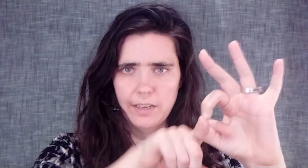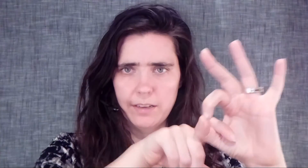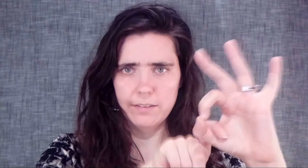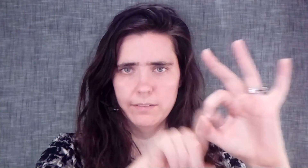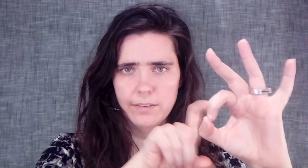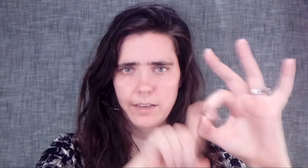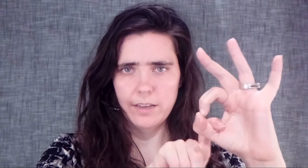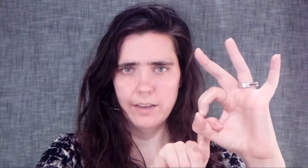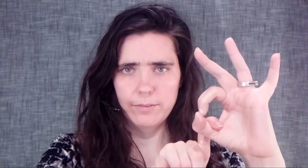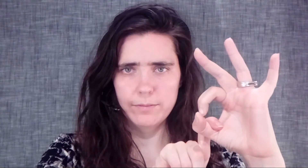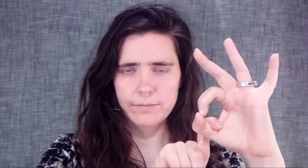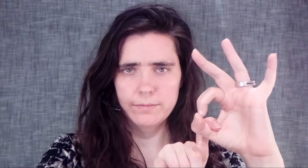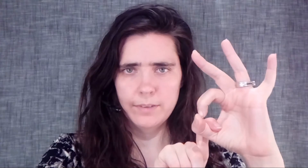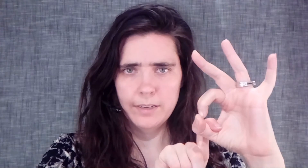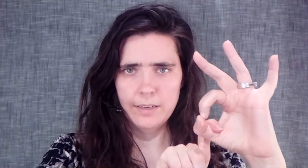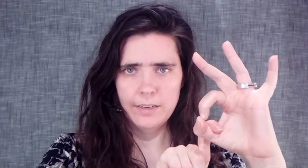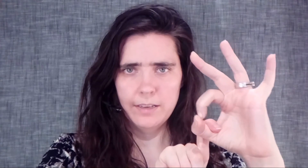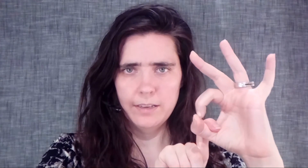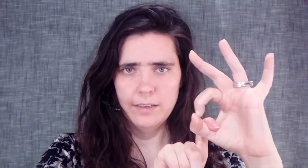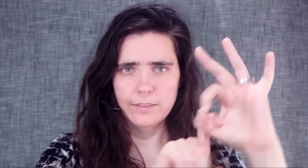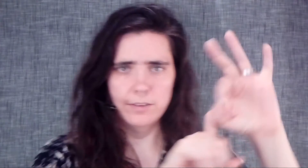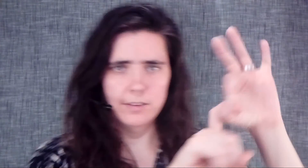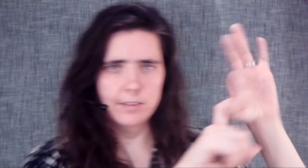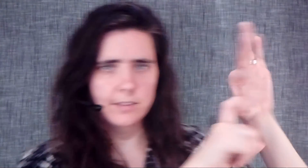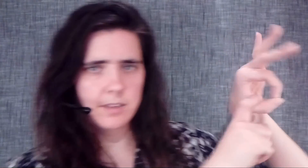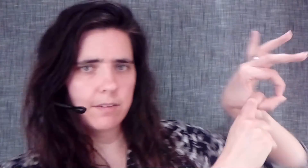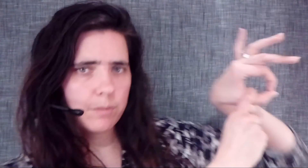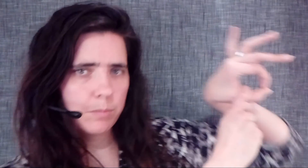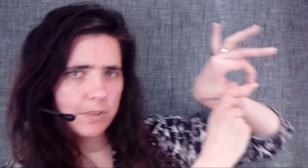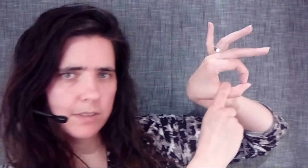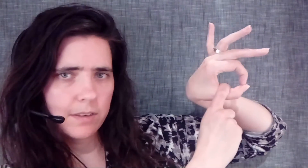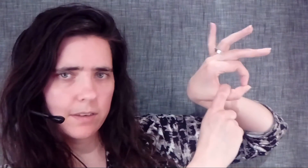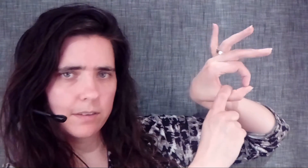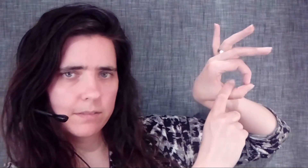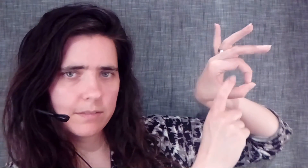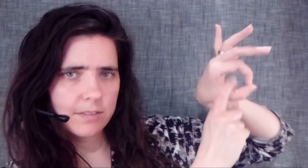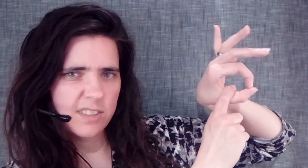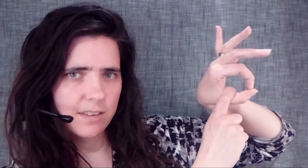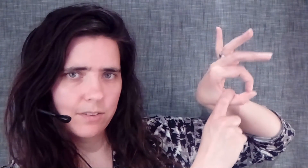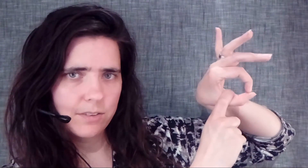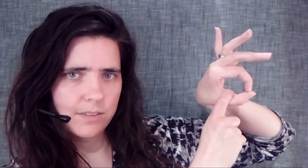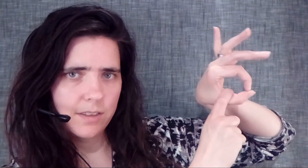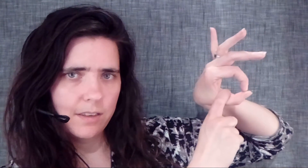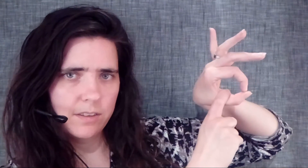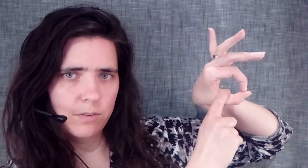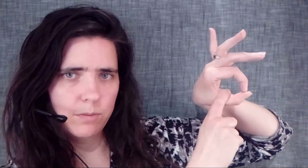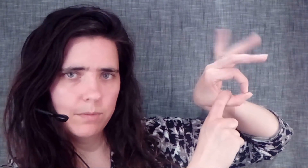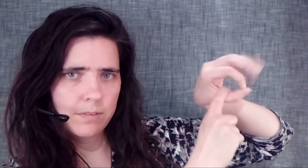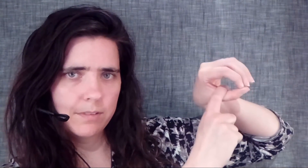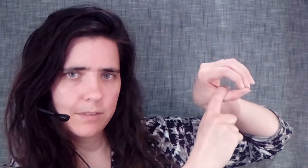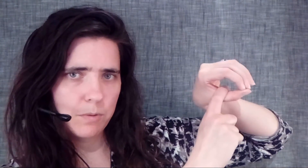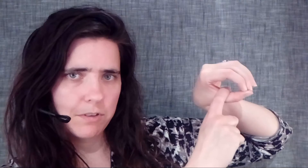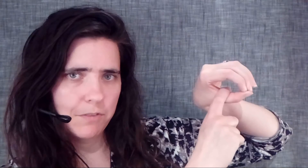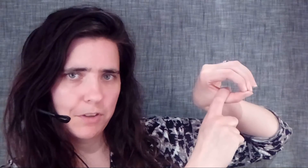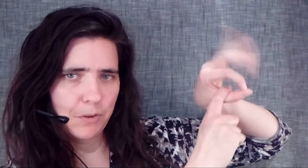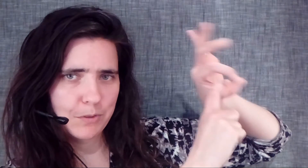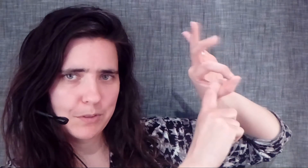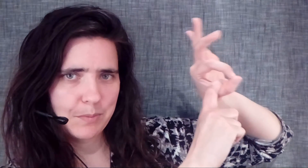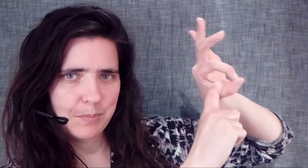tail hanging out. So you can see that from this side. Just kind of looks like a Q, especially if you close it, but I